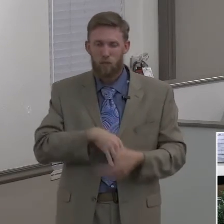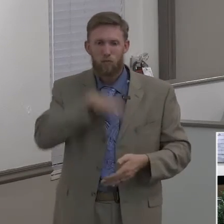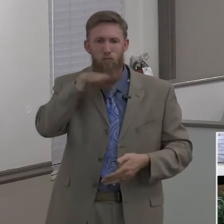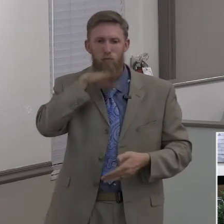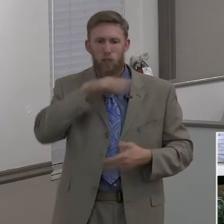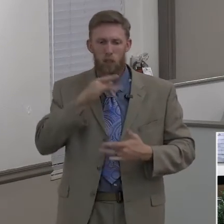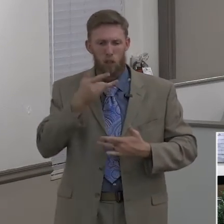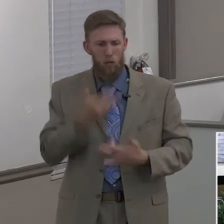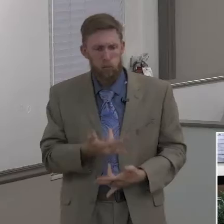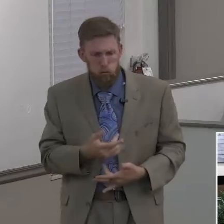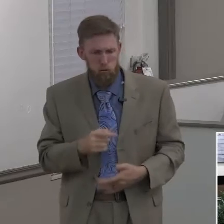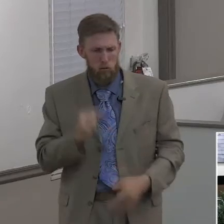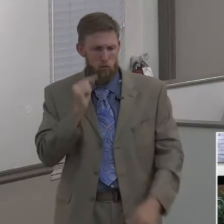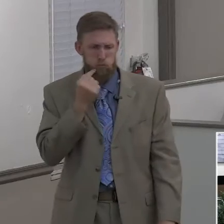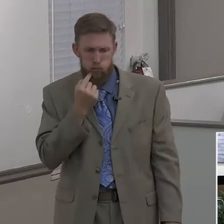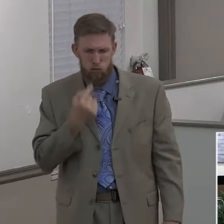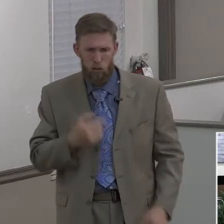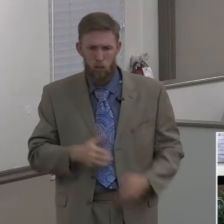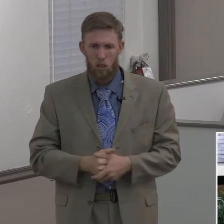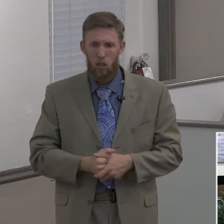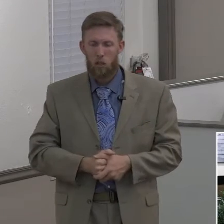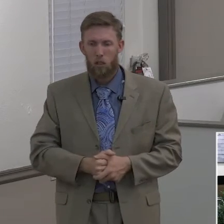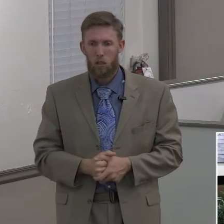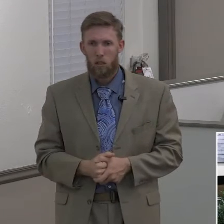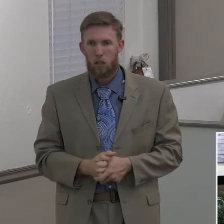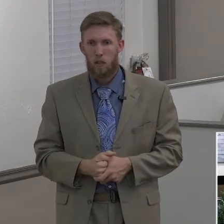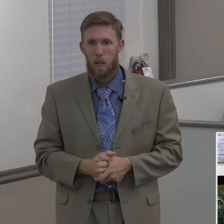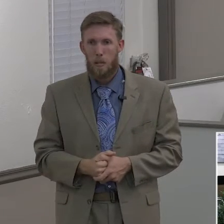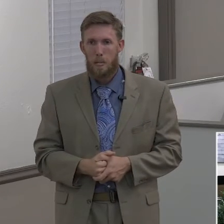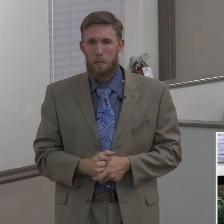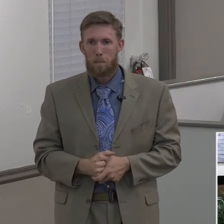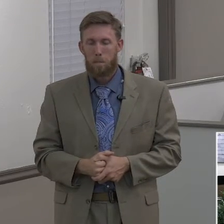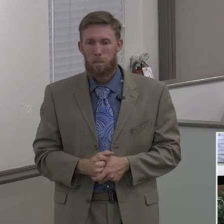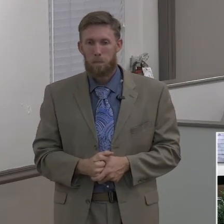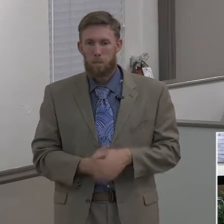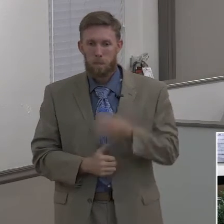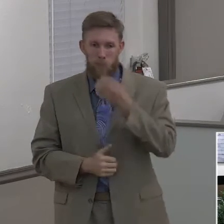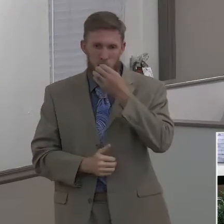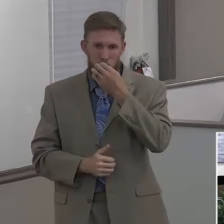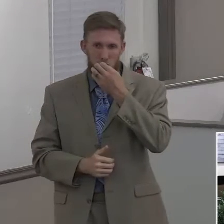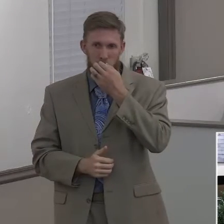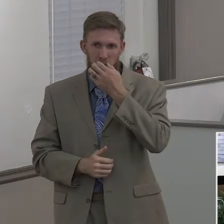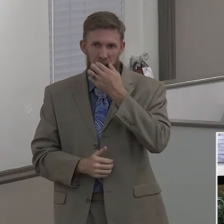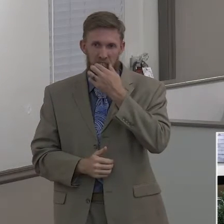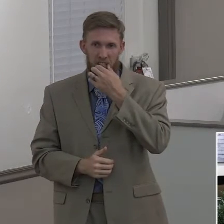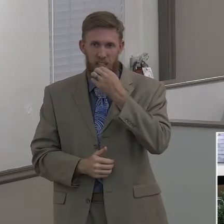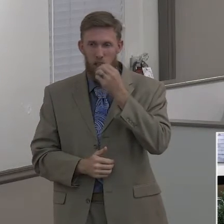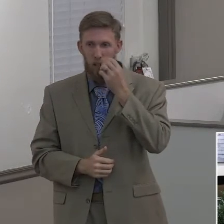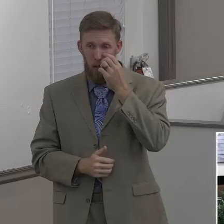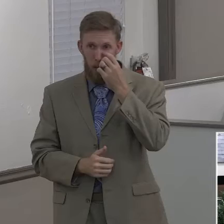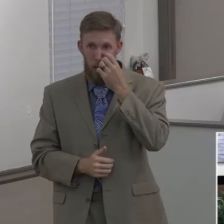frustration and saying, I don't know if it's really worth it living a Christian life. I'll tell you what.